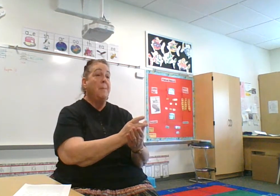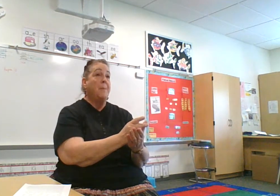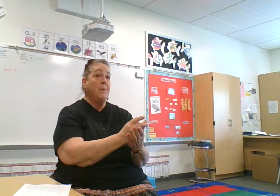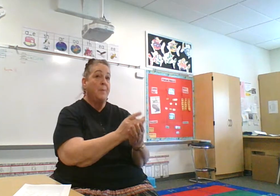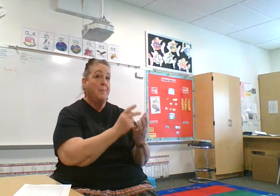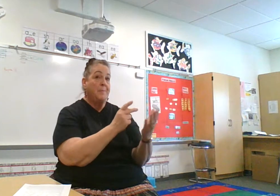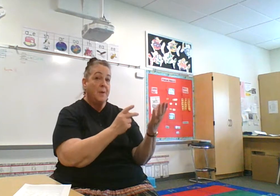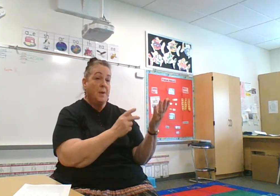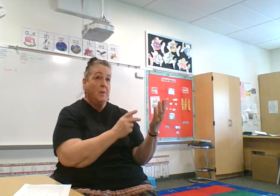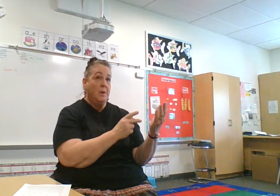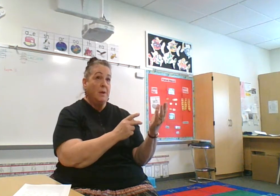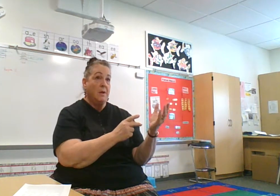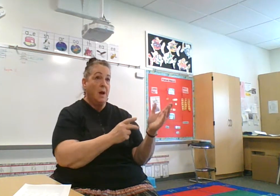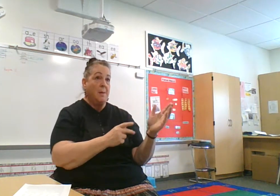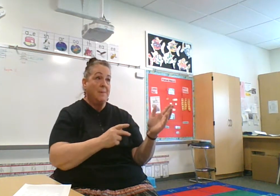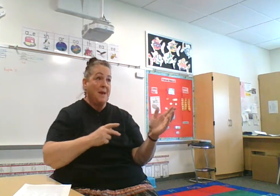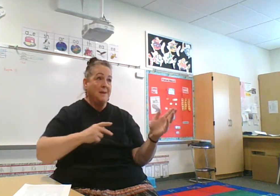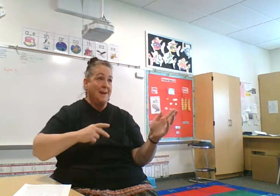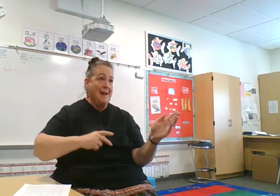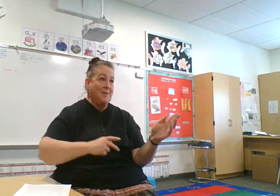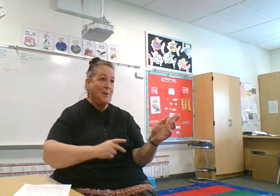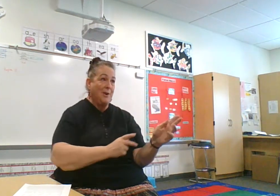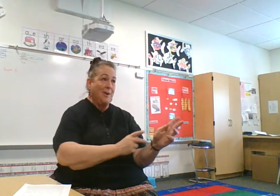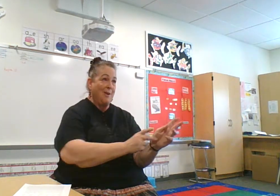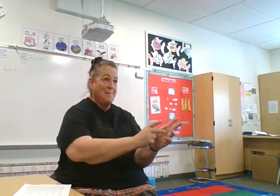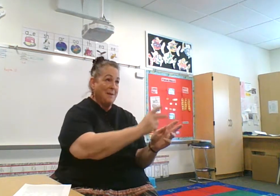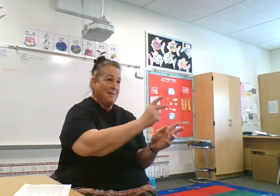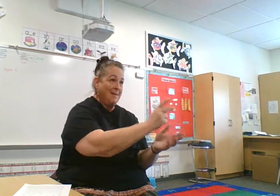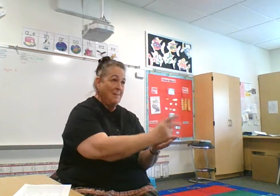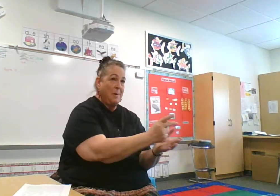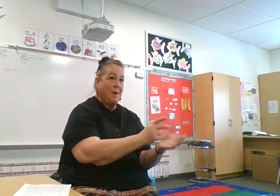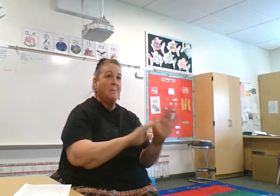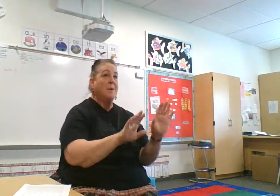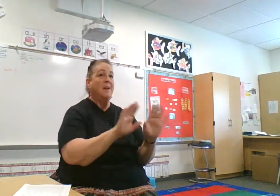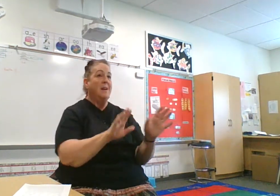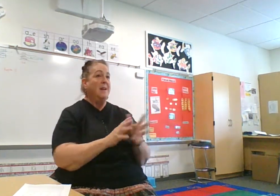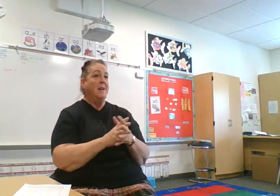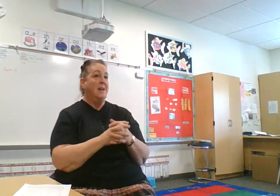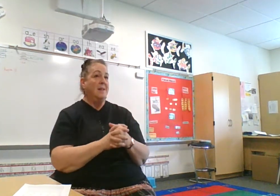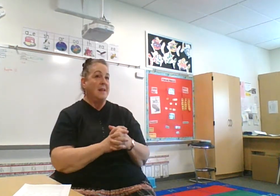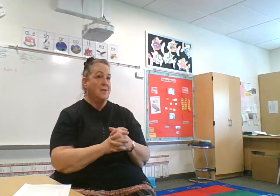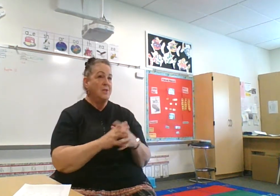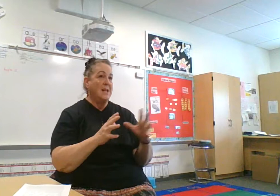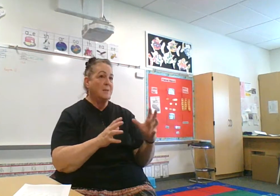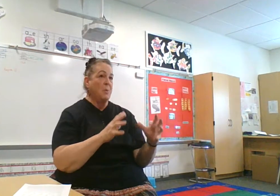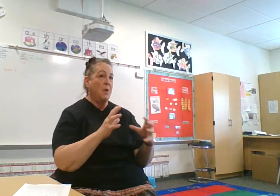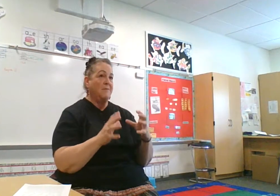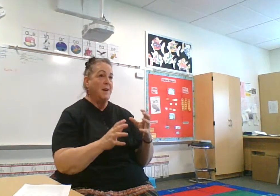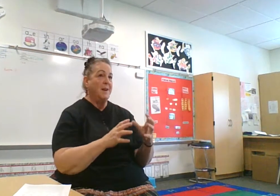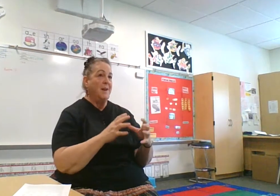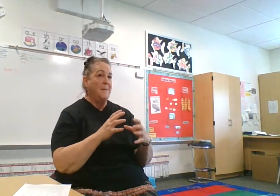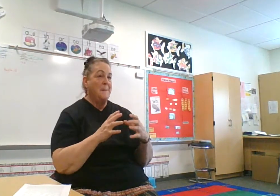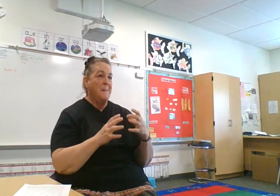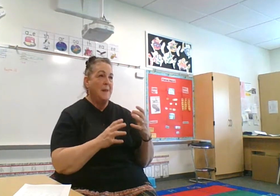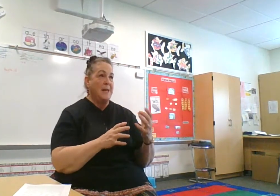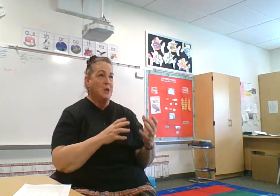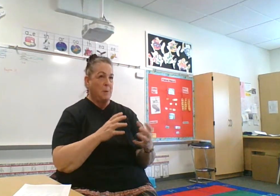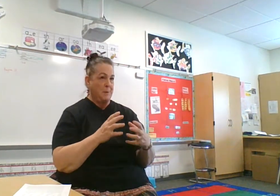people will kind of line their car up and park it, but that's more of an